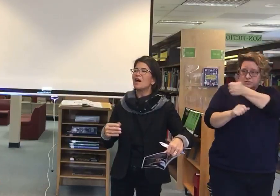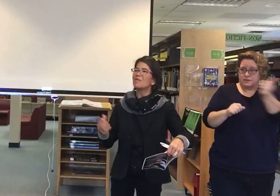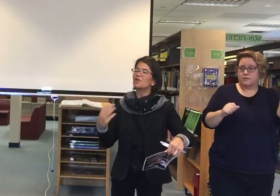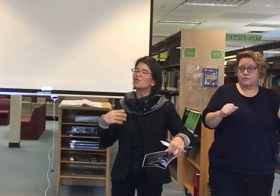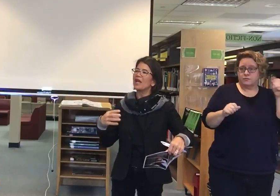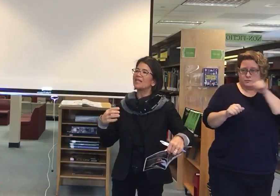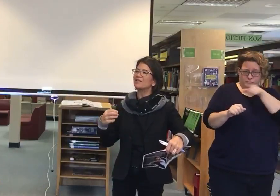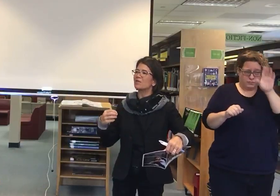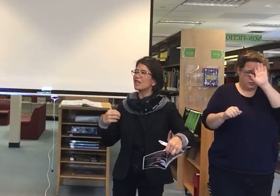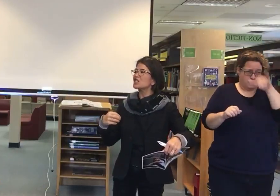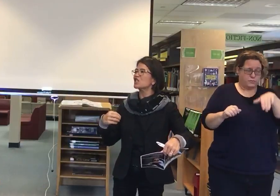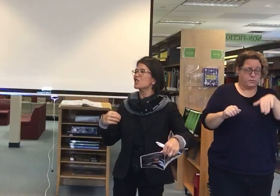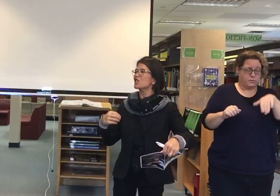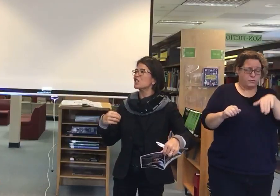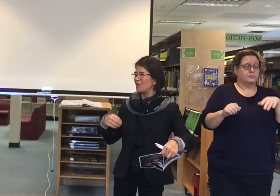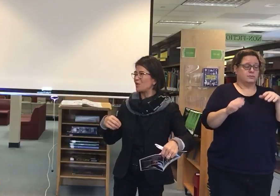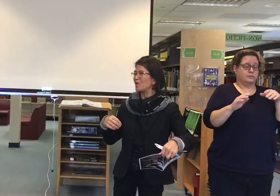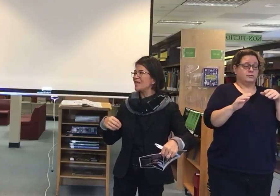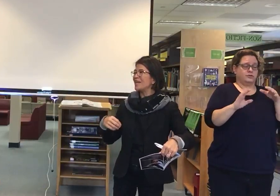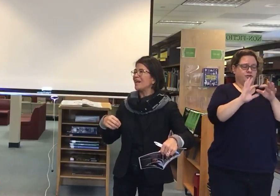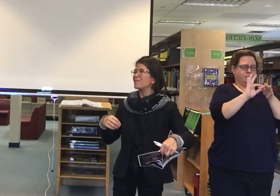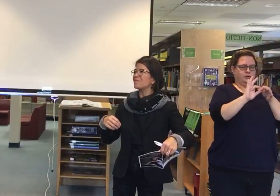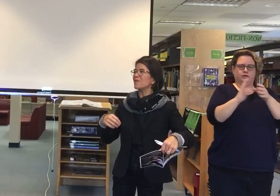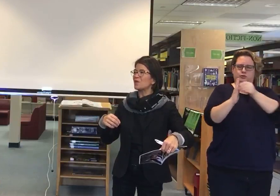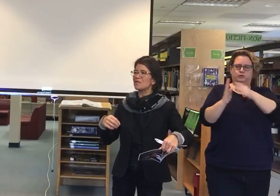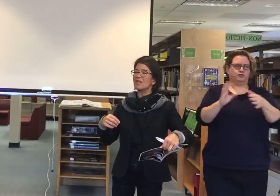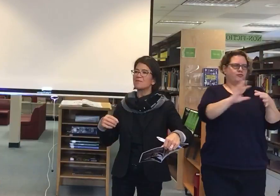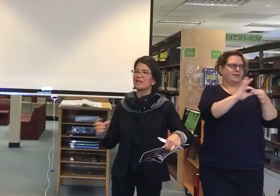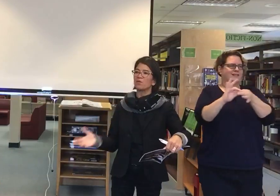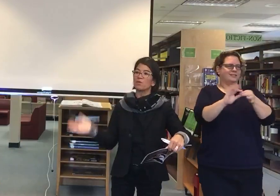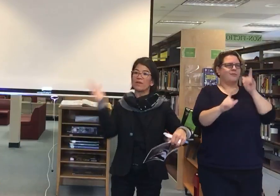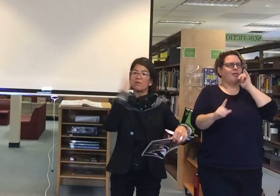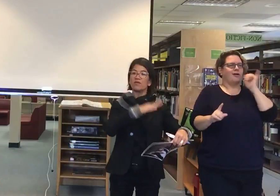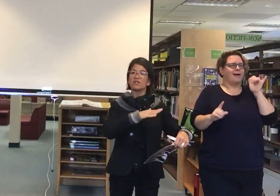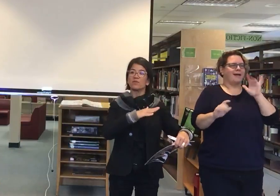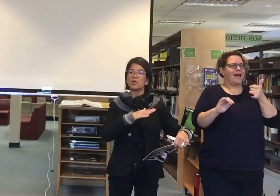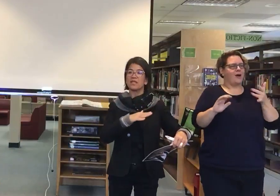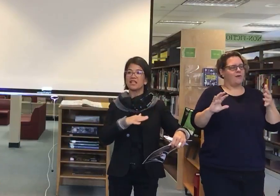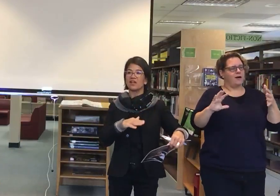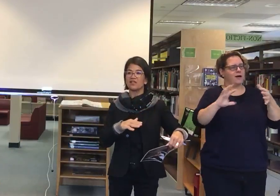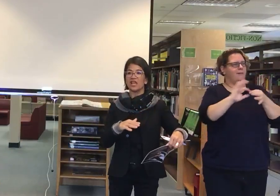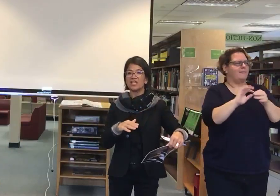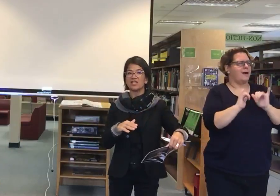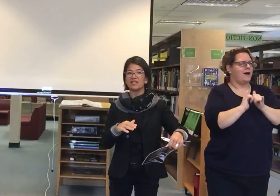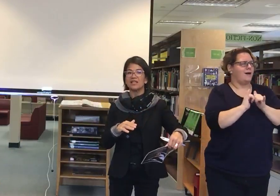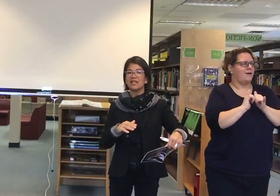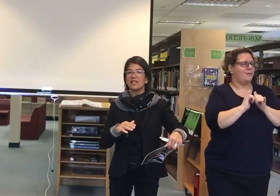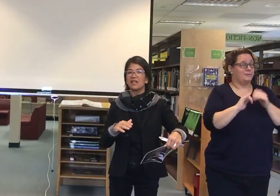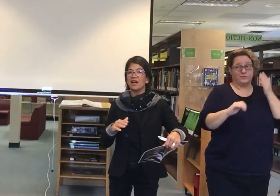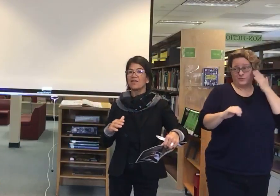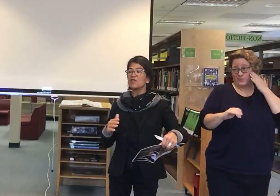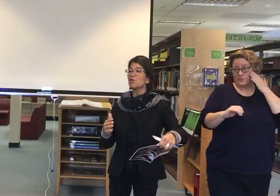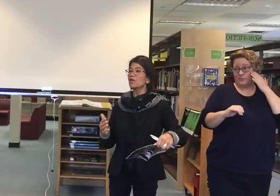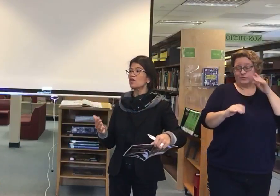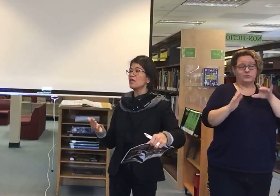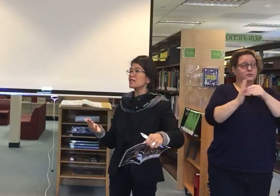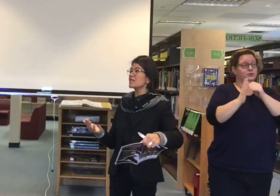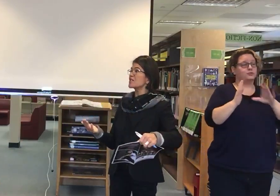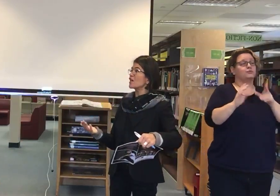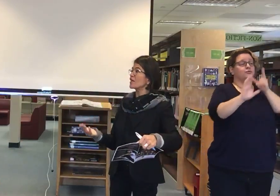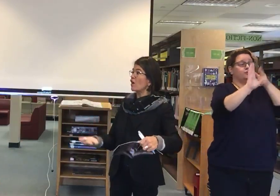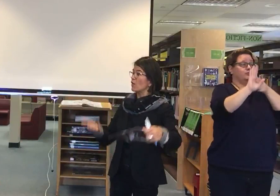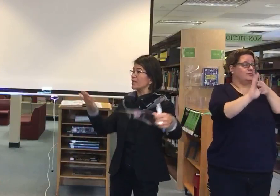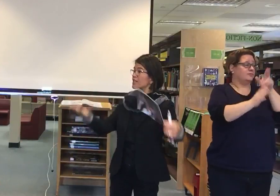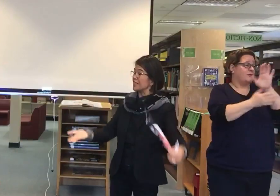students create relationships with you. You know, sometimes like when they move into post-secondary education, the interpreters